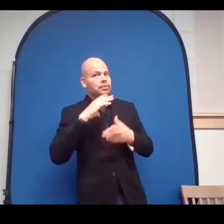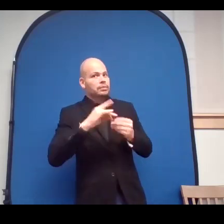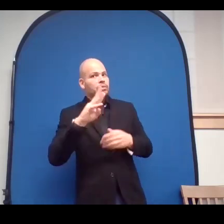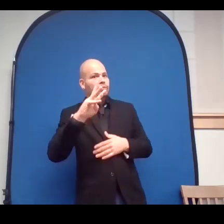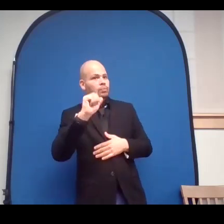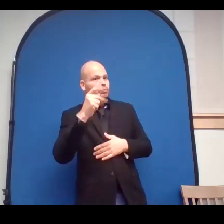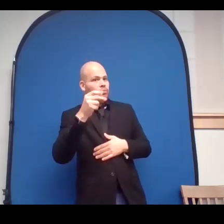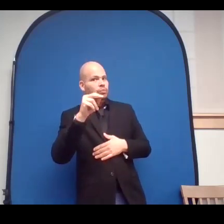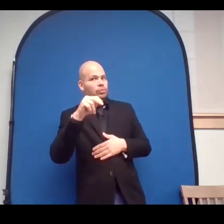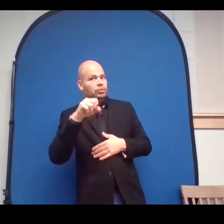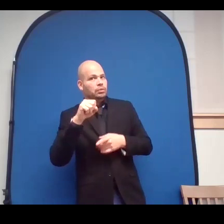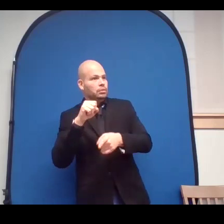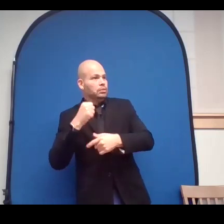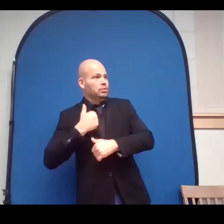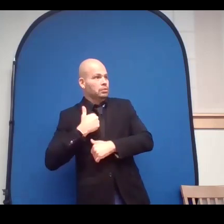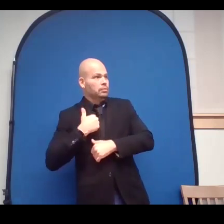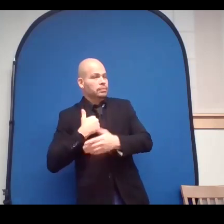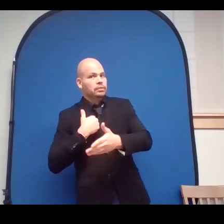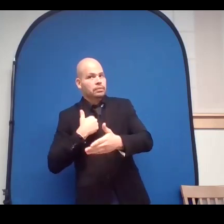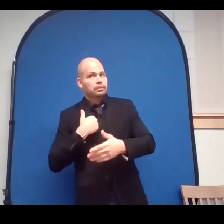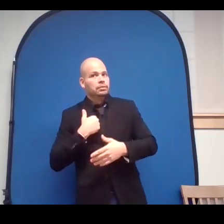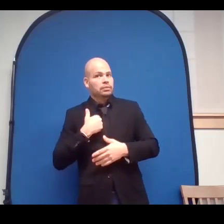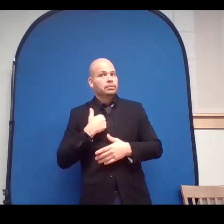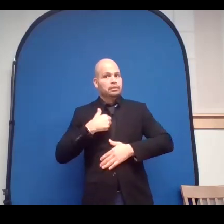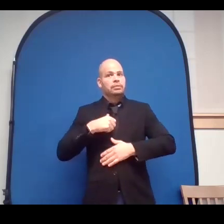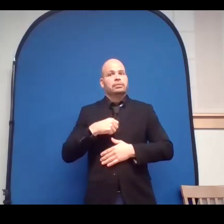or one of the rooms in the back of the hospital. So I did not get to speak with Card.